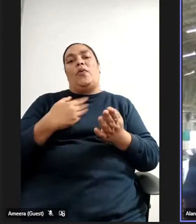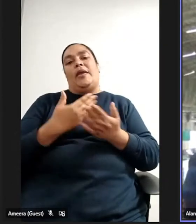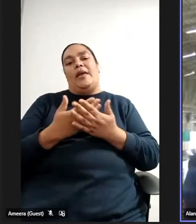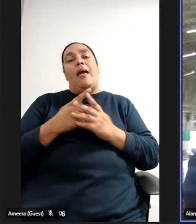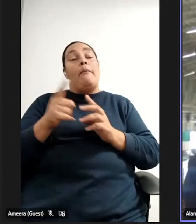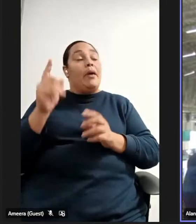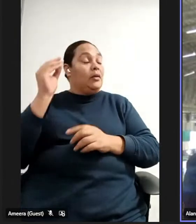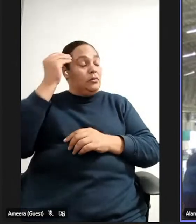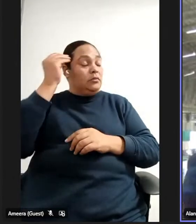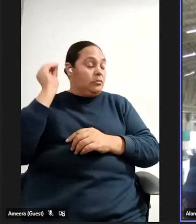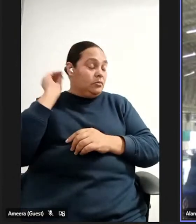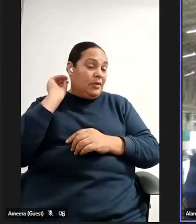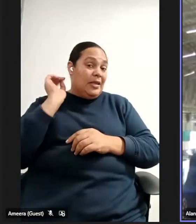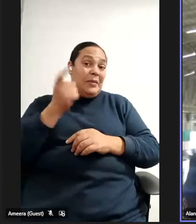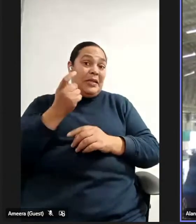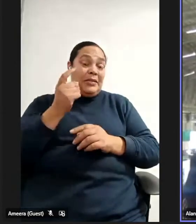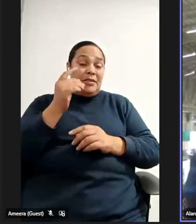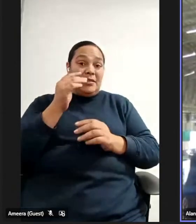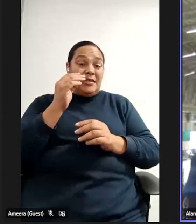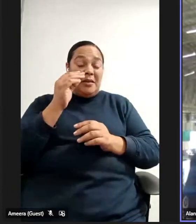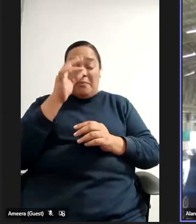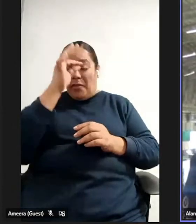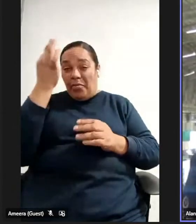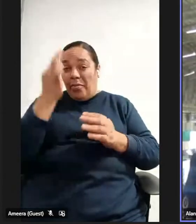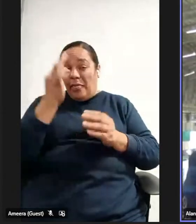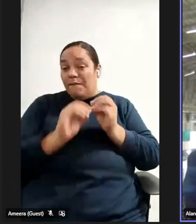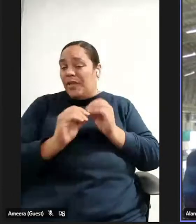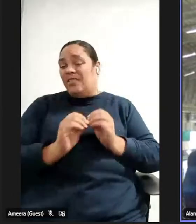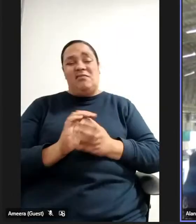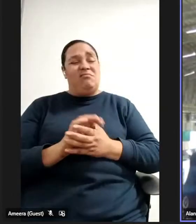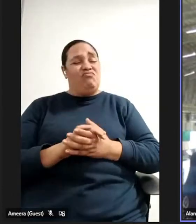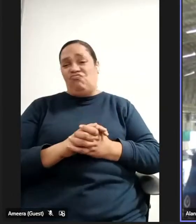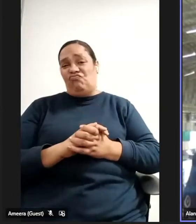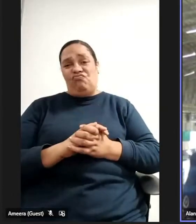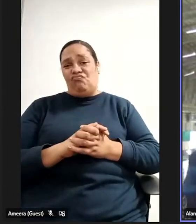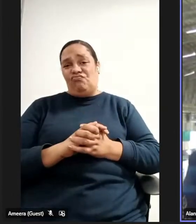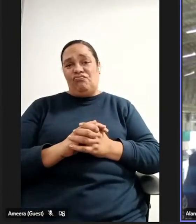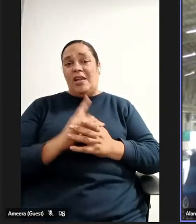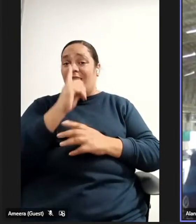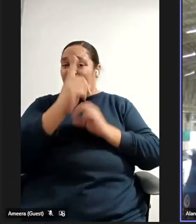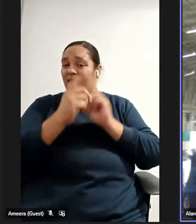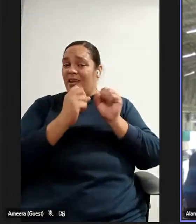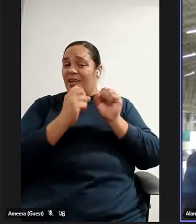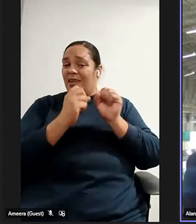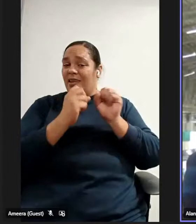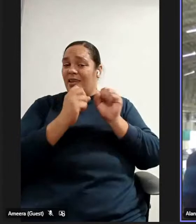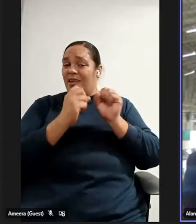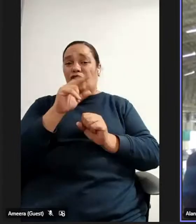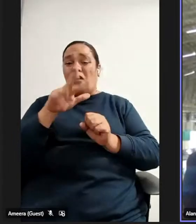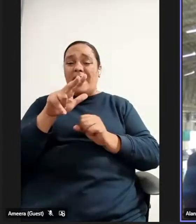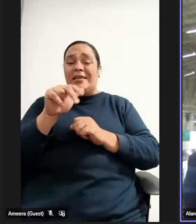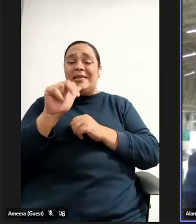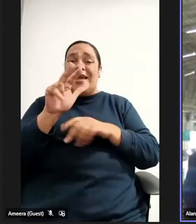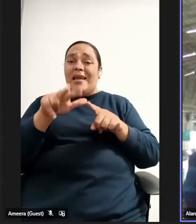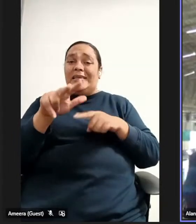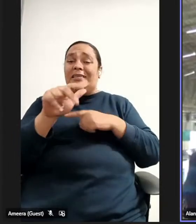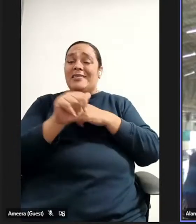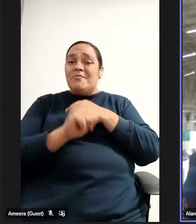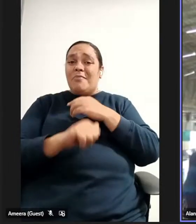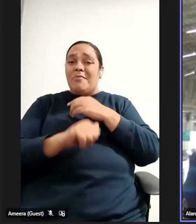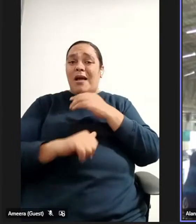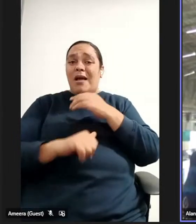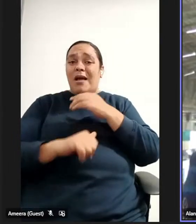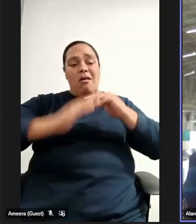fix. As Alvi is saying, next March, and we know it takes 18 months to build a solution.